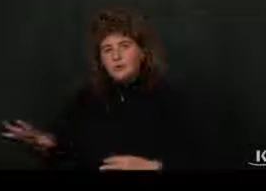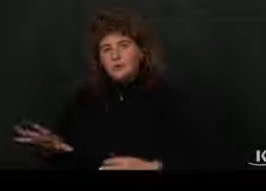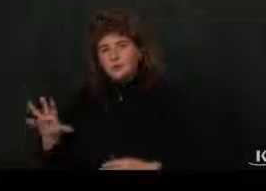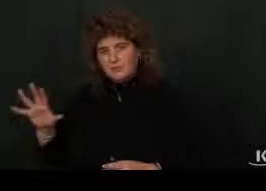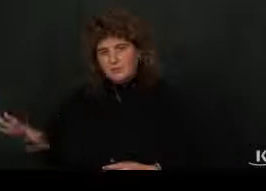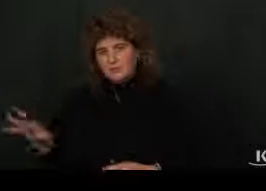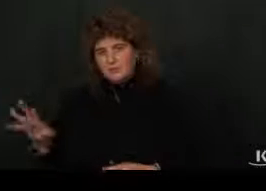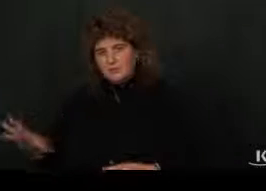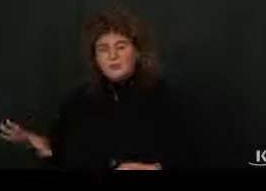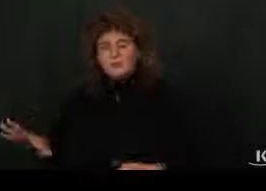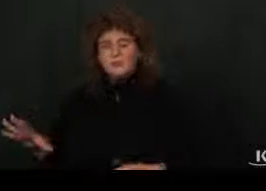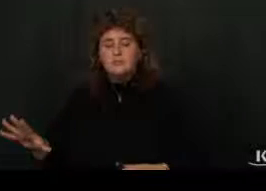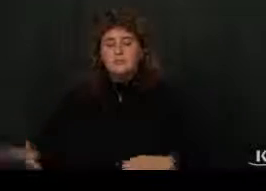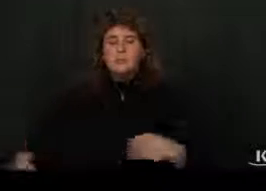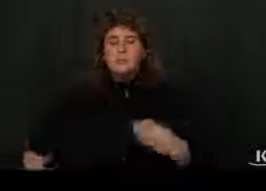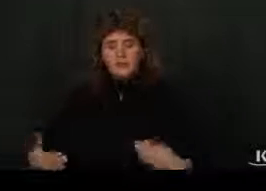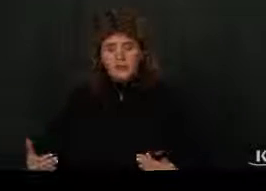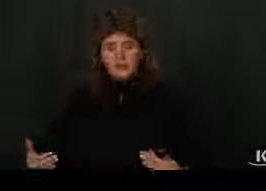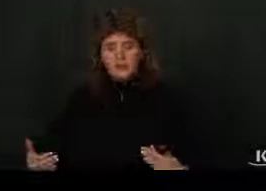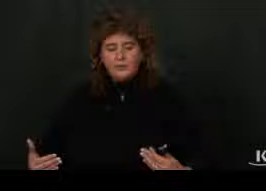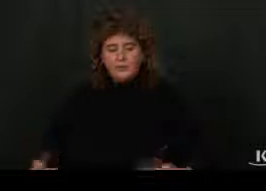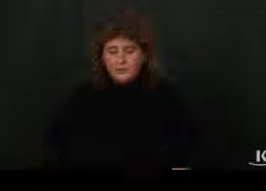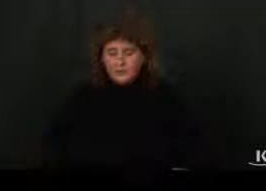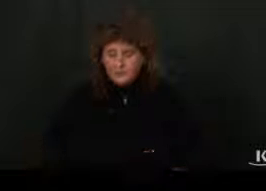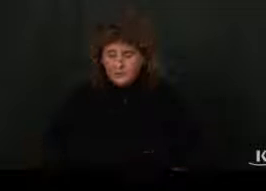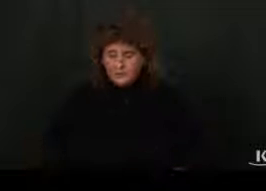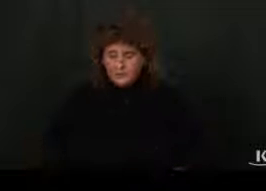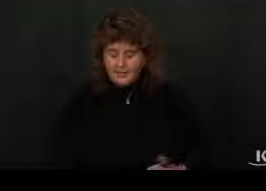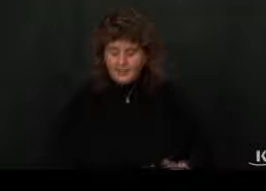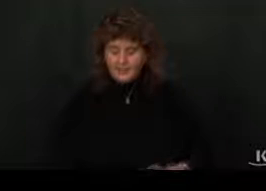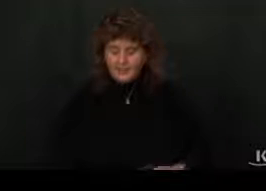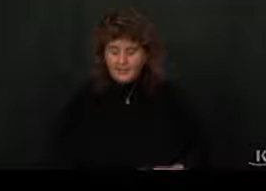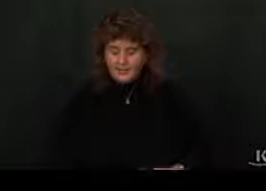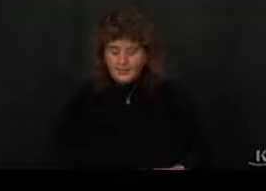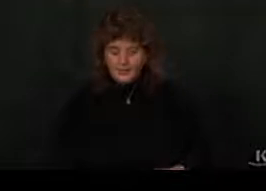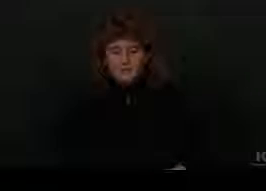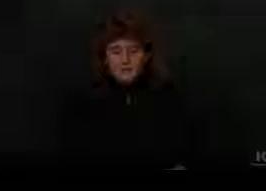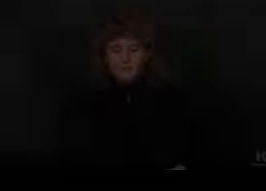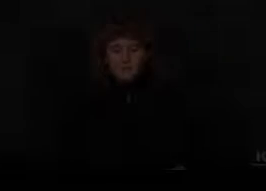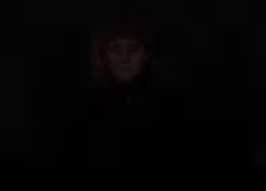the specific species, we'll talk about them again in a little bit more detail.